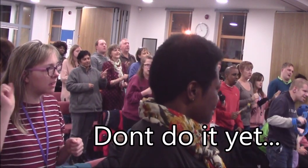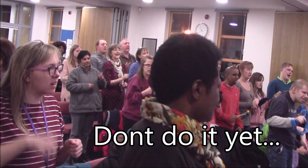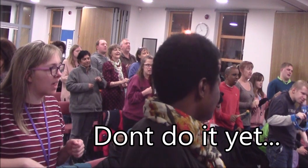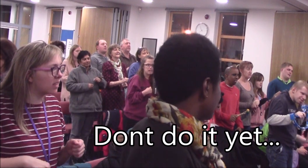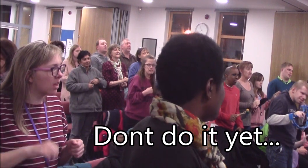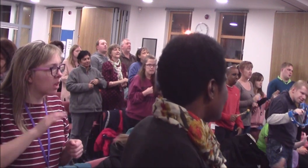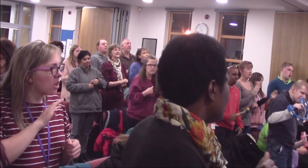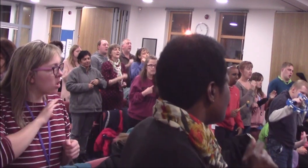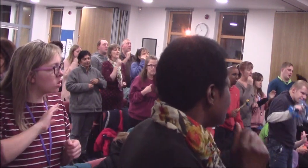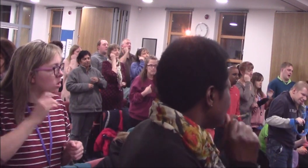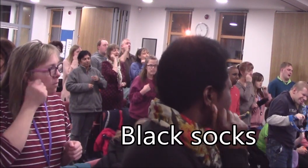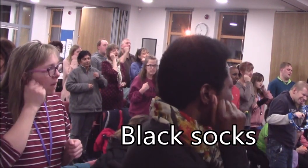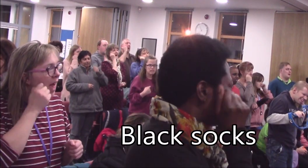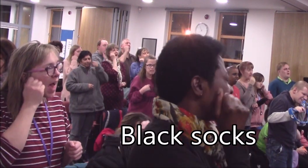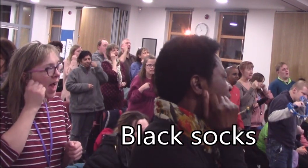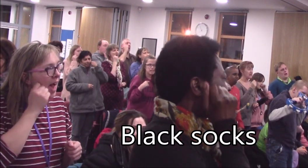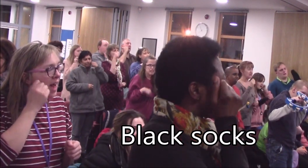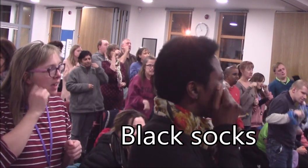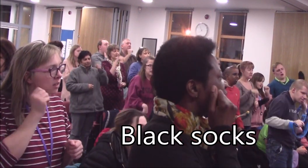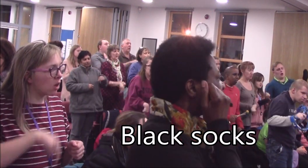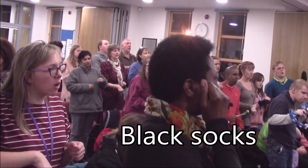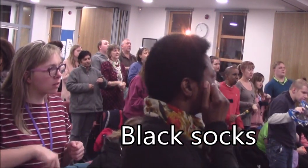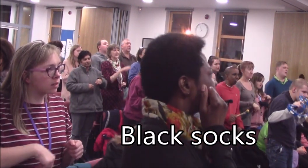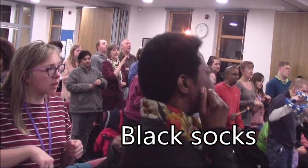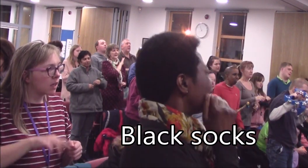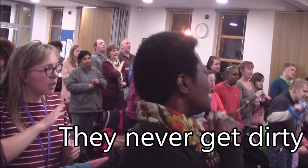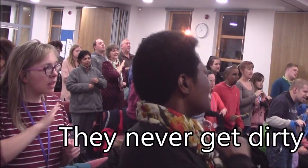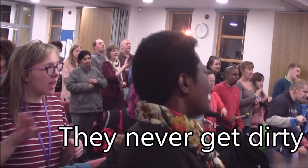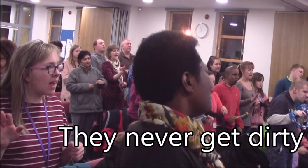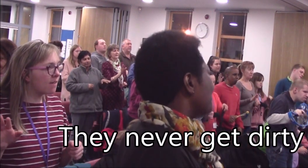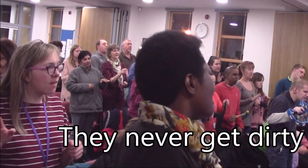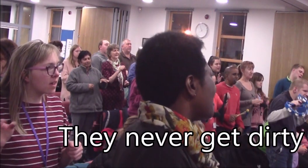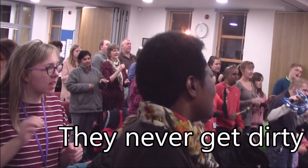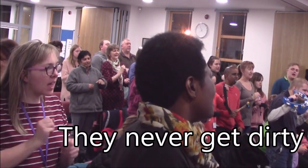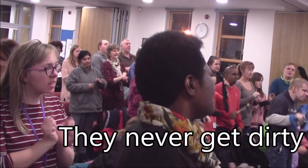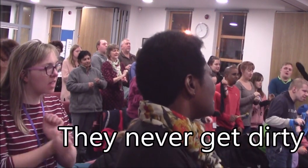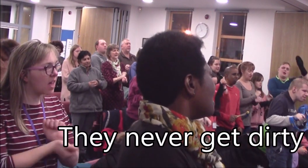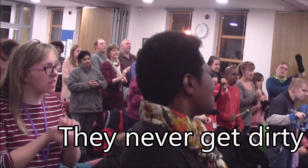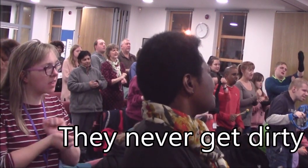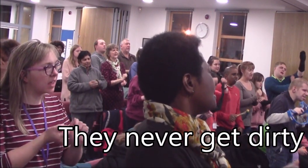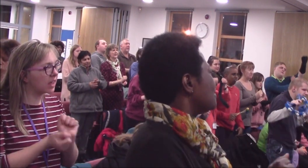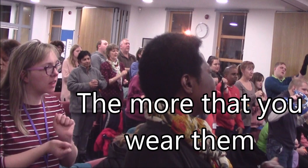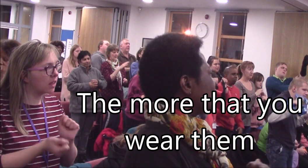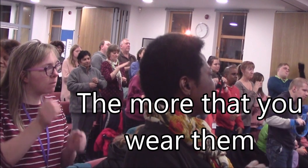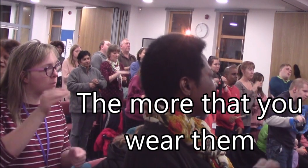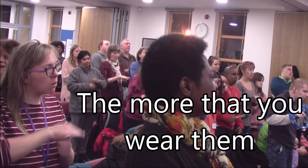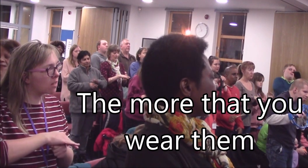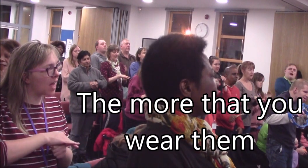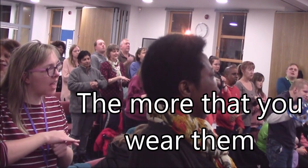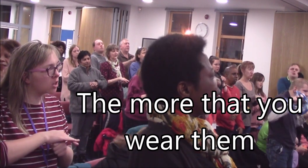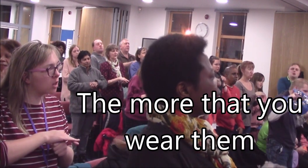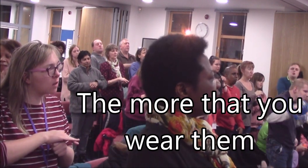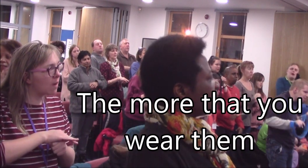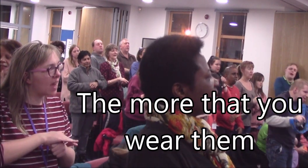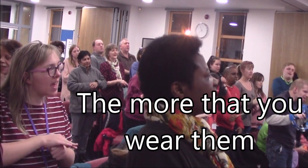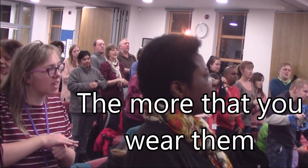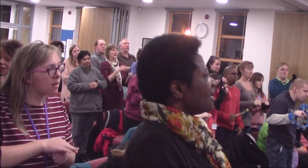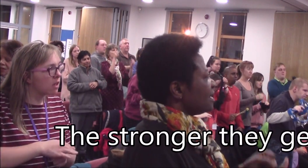It'shum and thaw We'll never guess that we have more And we'll never